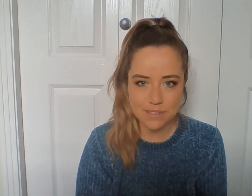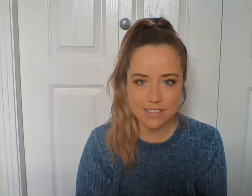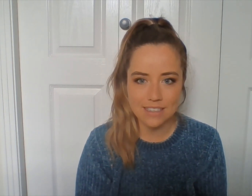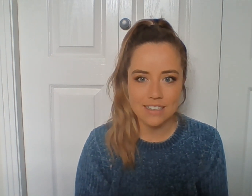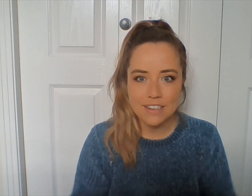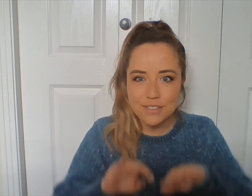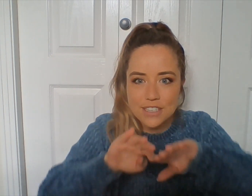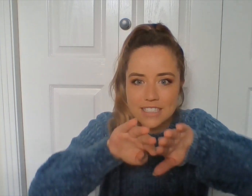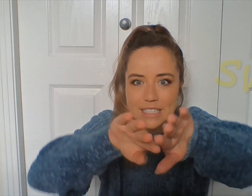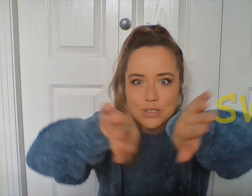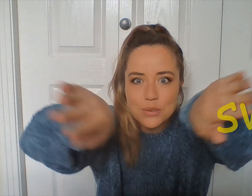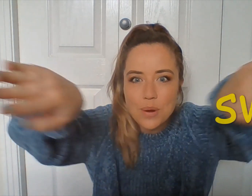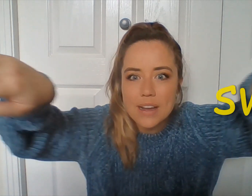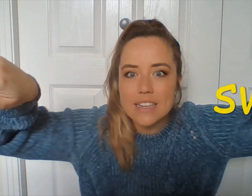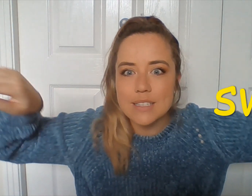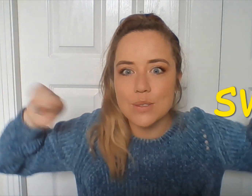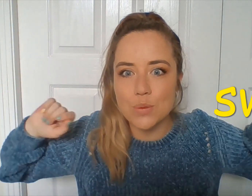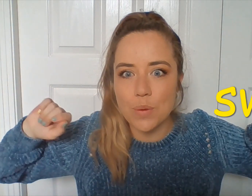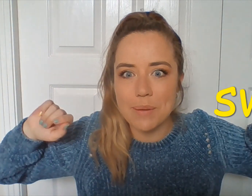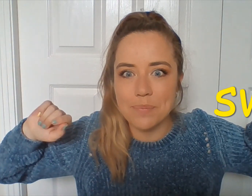First, let's do swim.